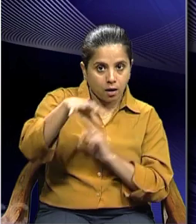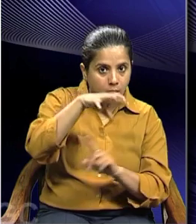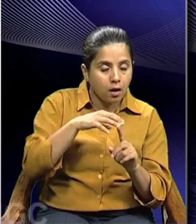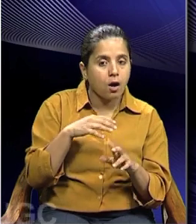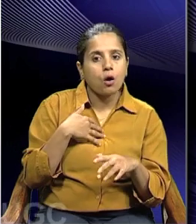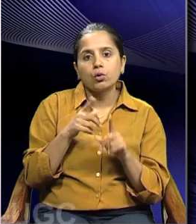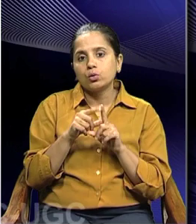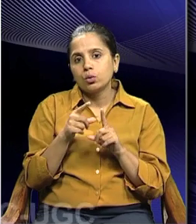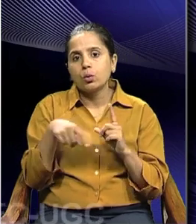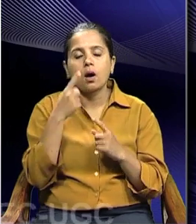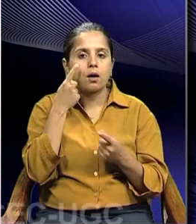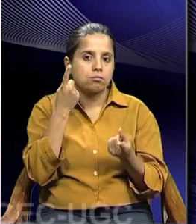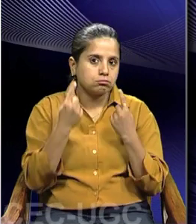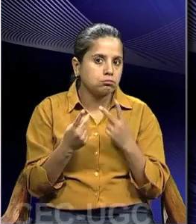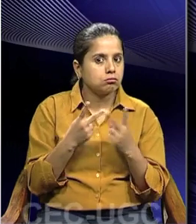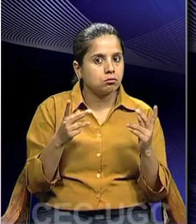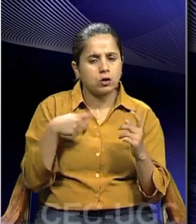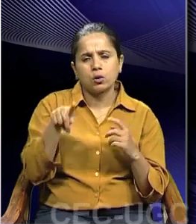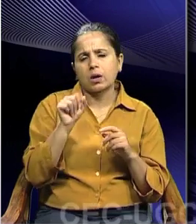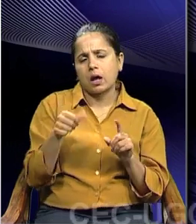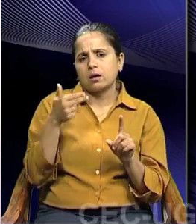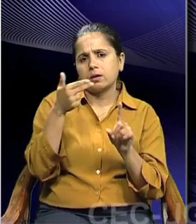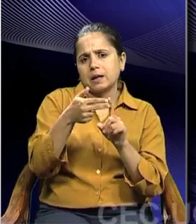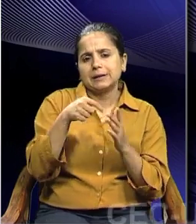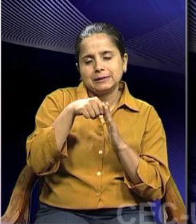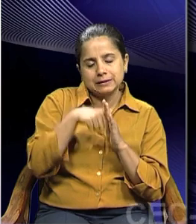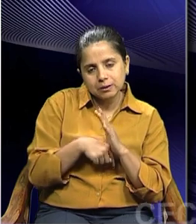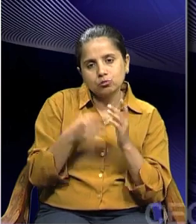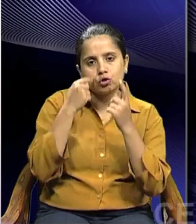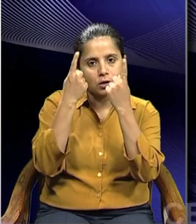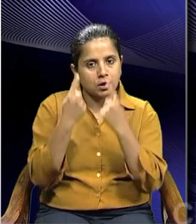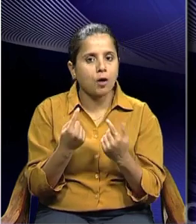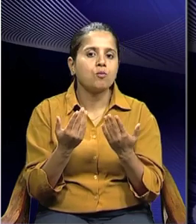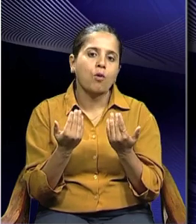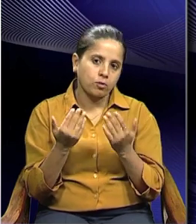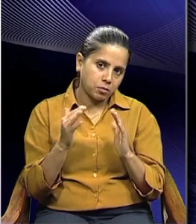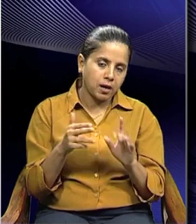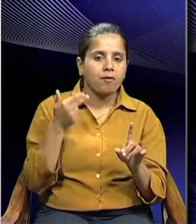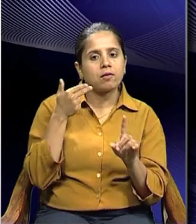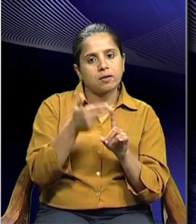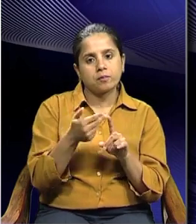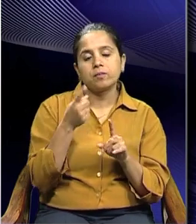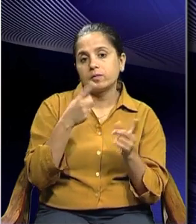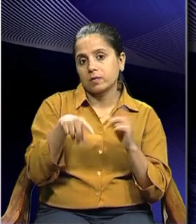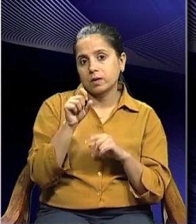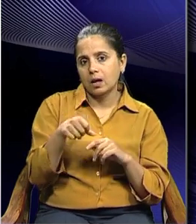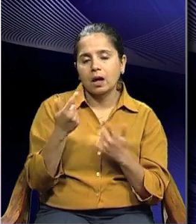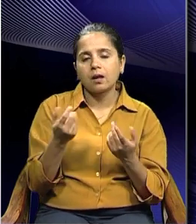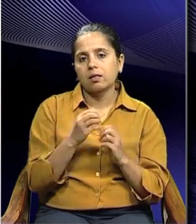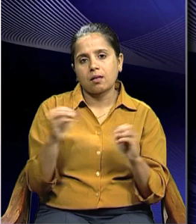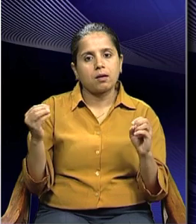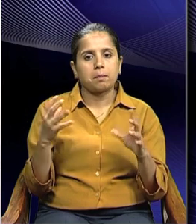doing this analysis. So you can call it an in-depth analysis, after which of course nothing is